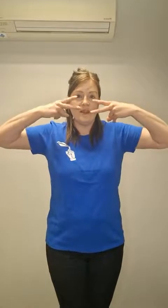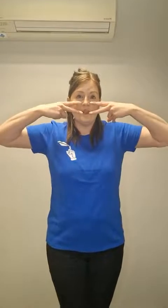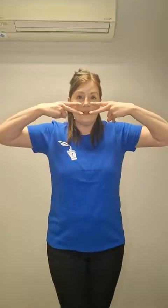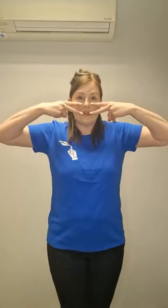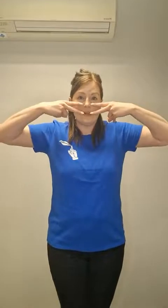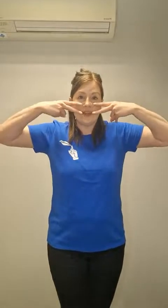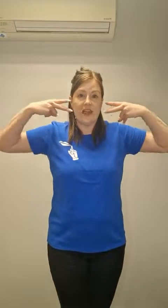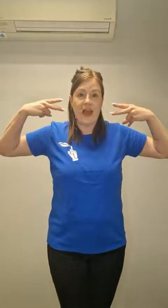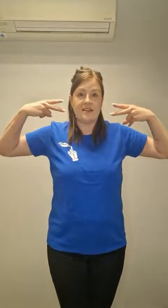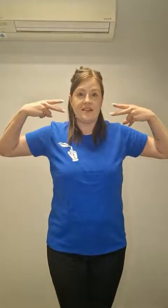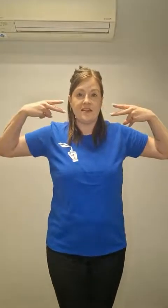So cat.